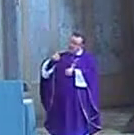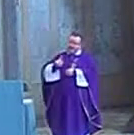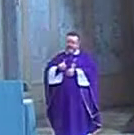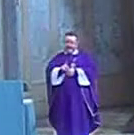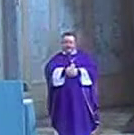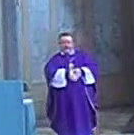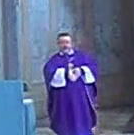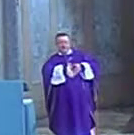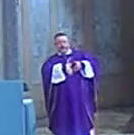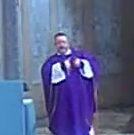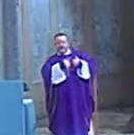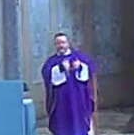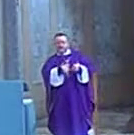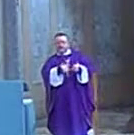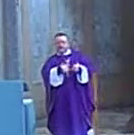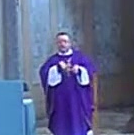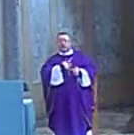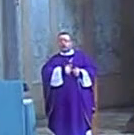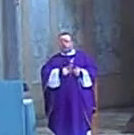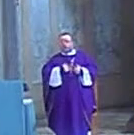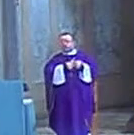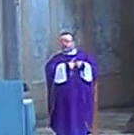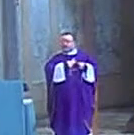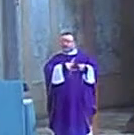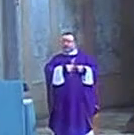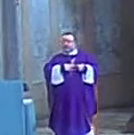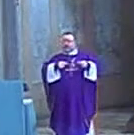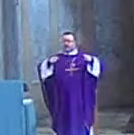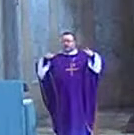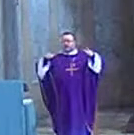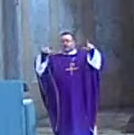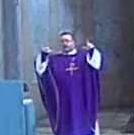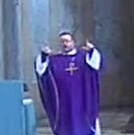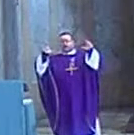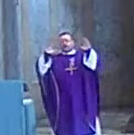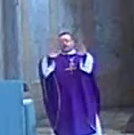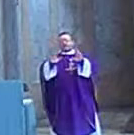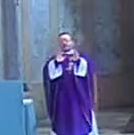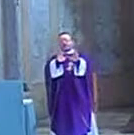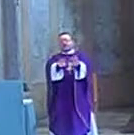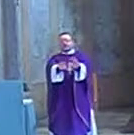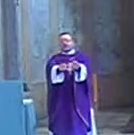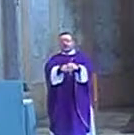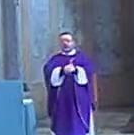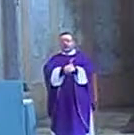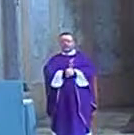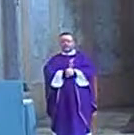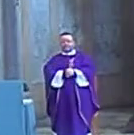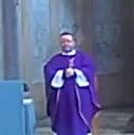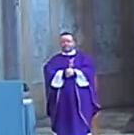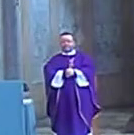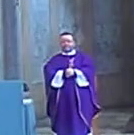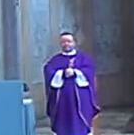you were sent to heal the contrite of heart lord have mercy